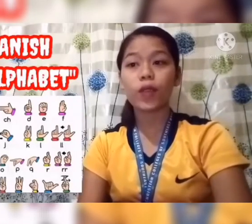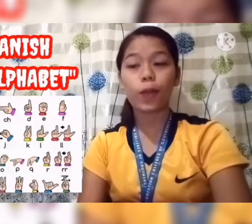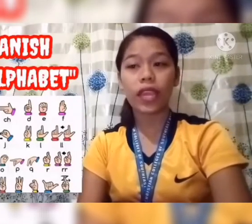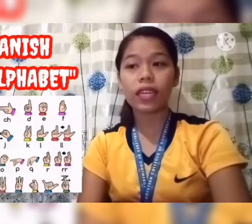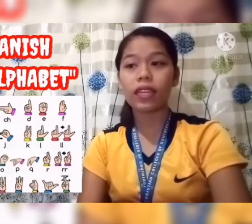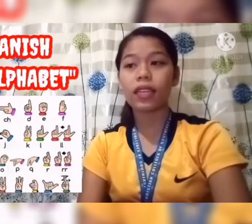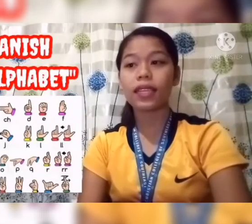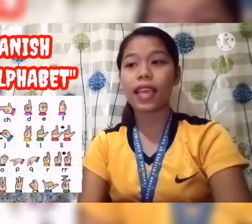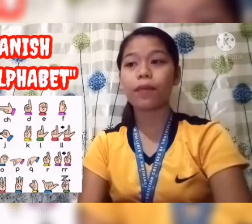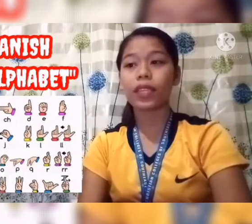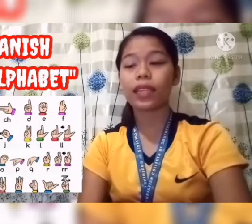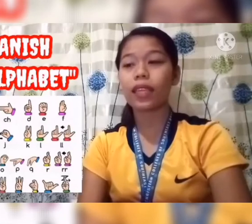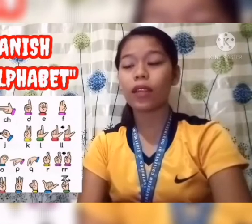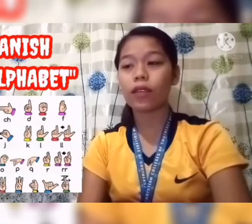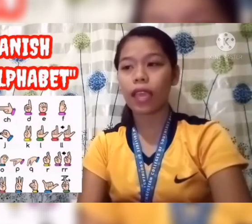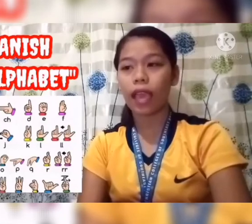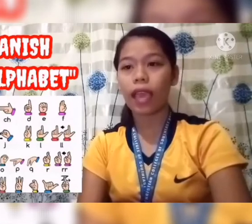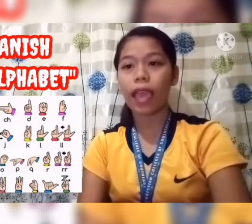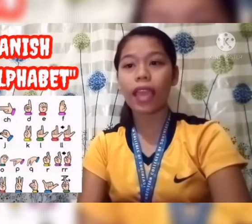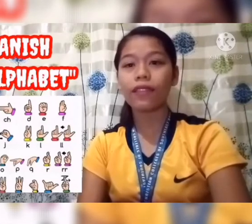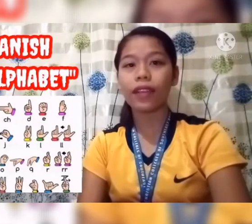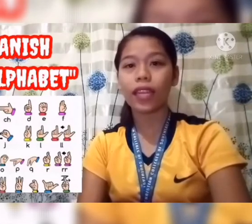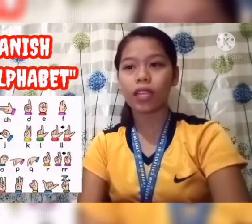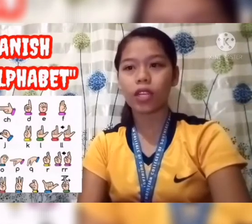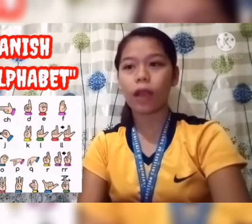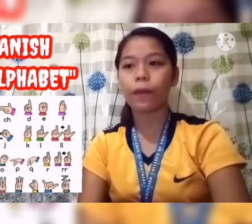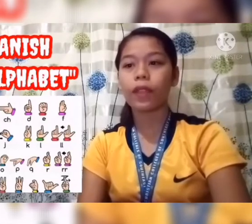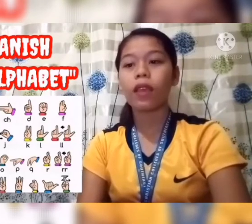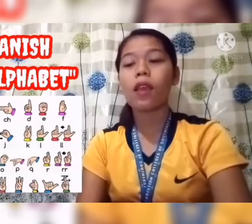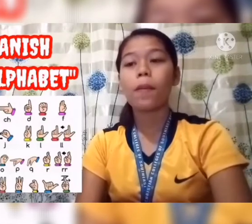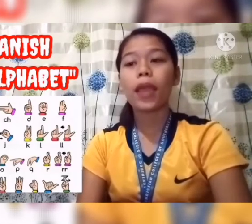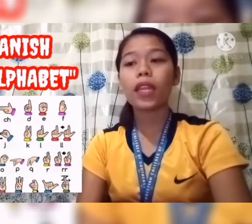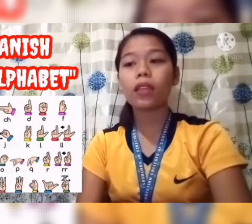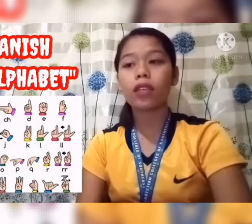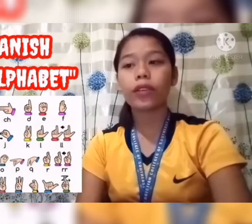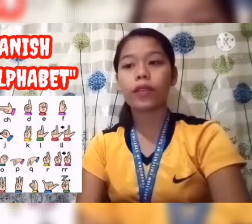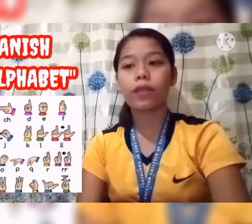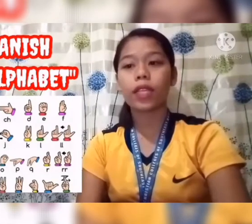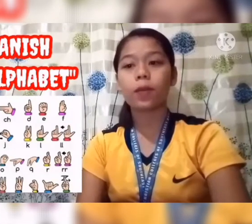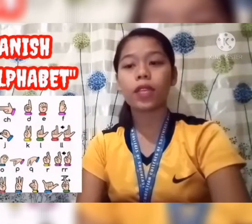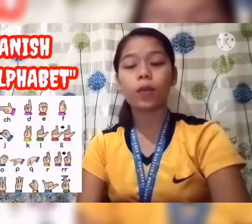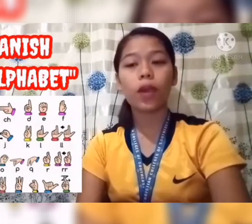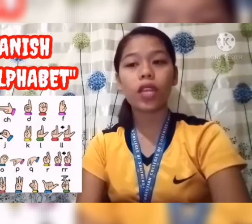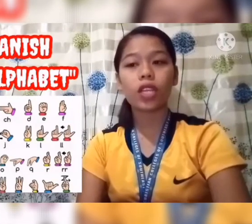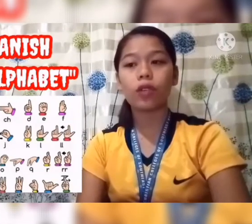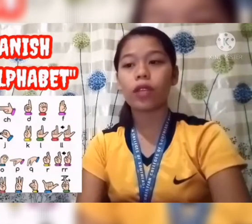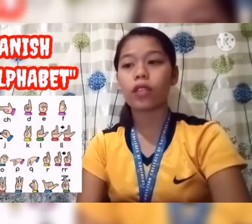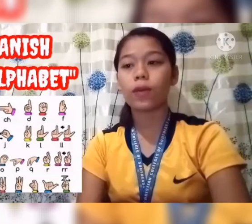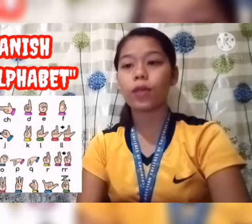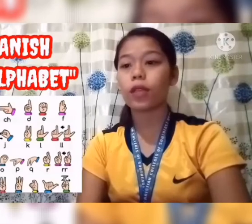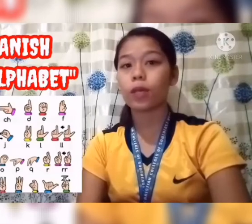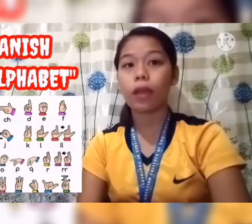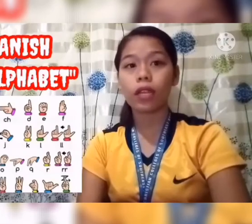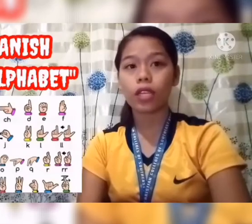Spain, except Catalonia and Valencia. Many countries that speak Spanish do not use Spanish